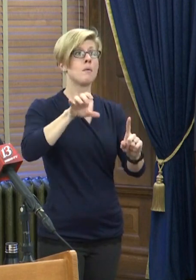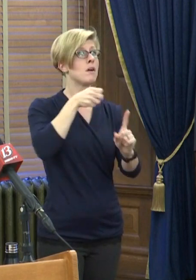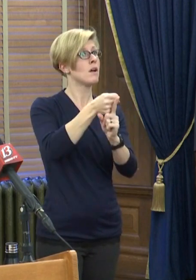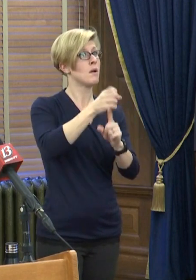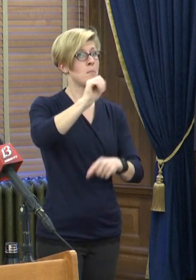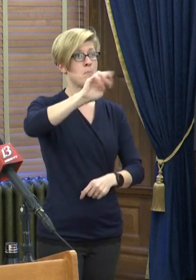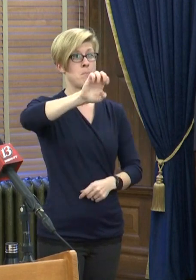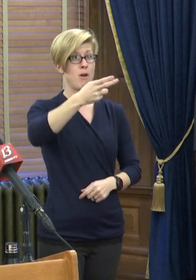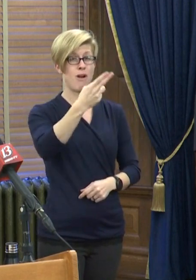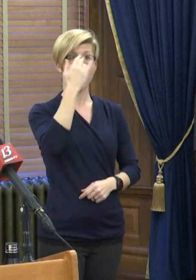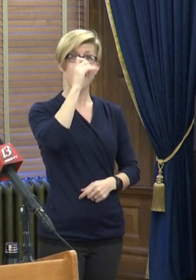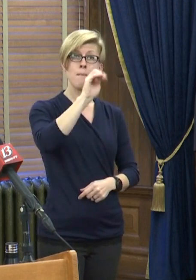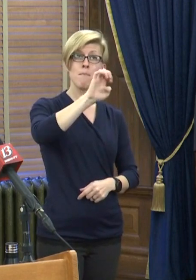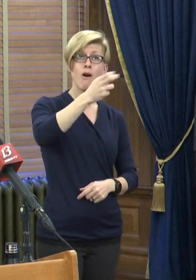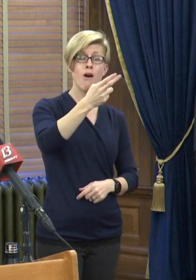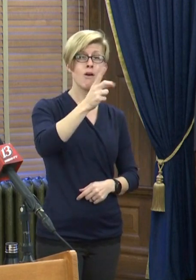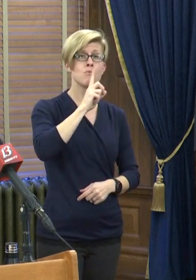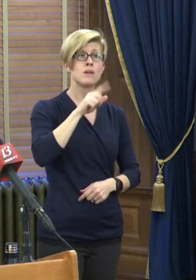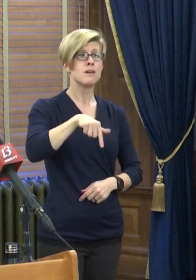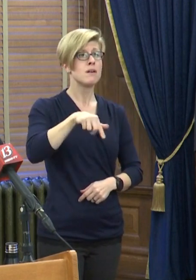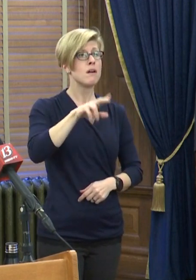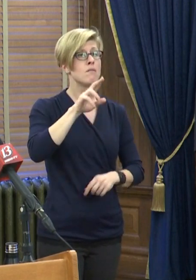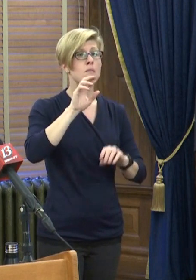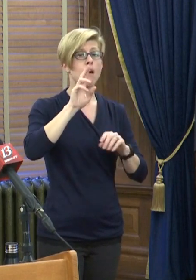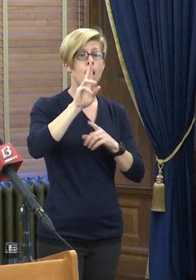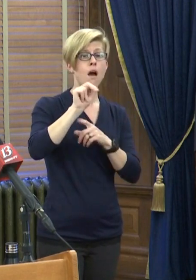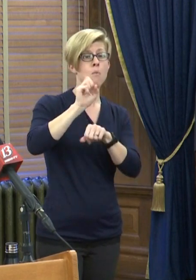unemployment was at an all-time low in Kansas.